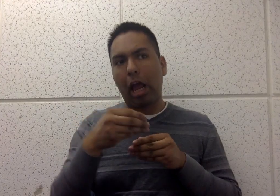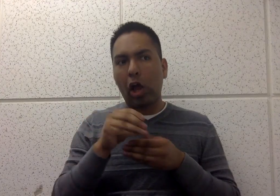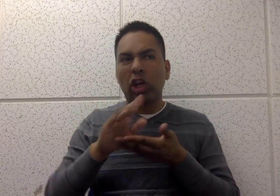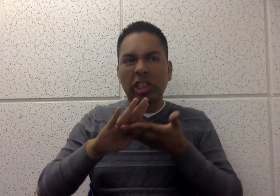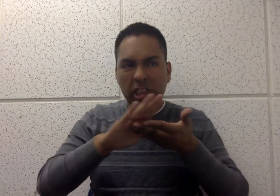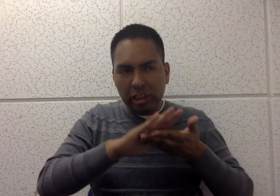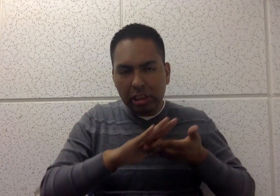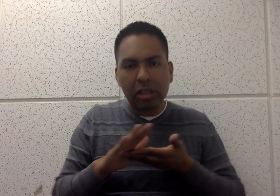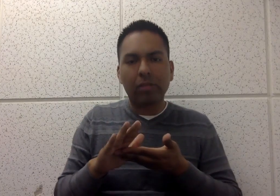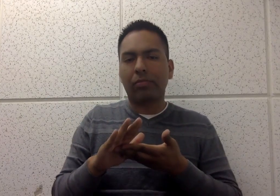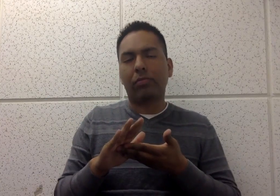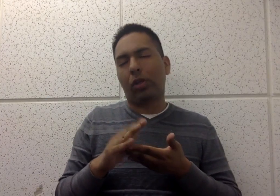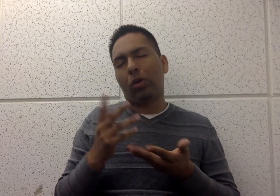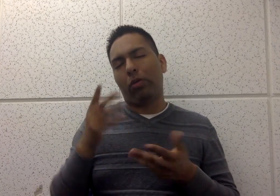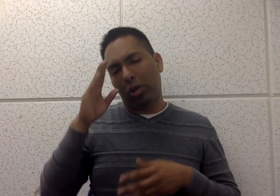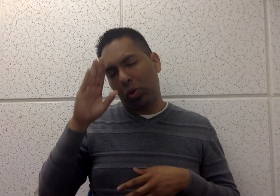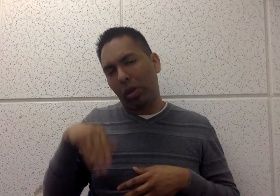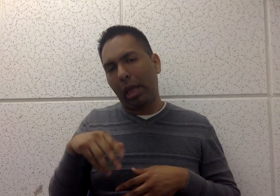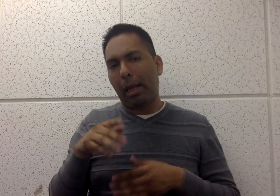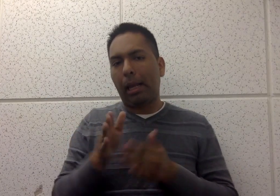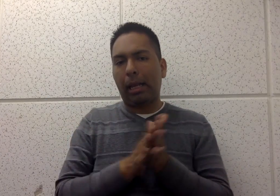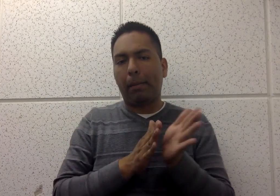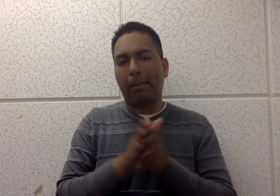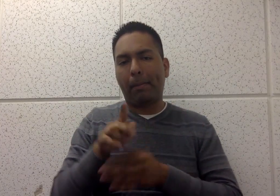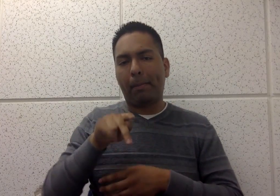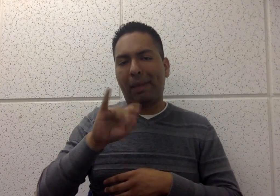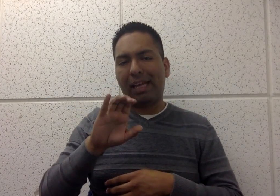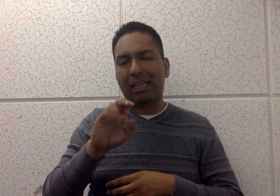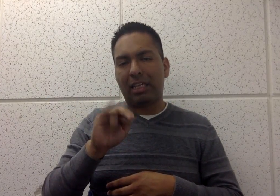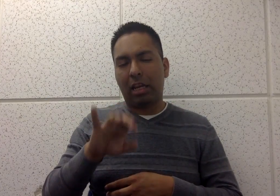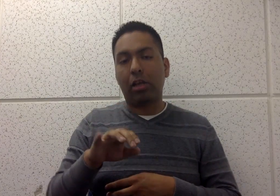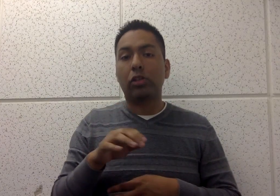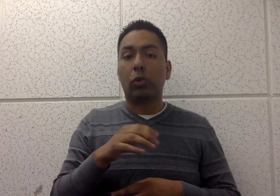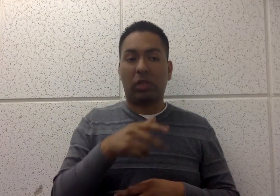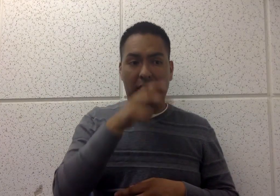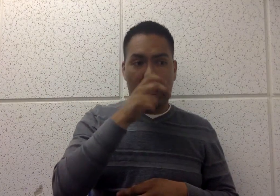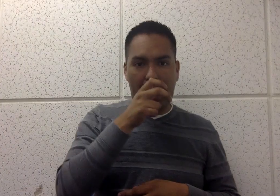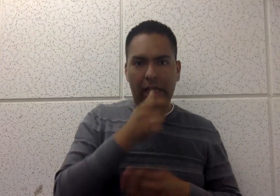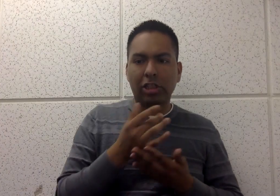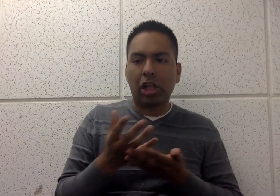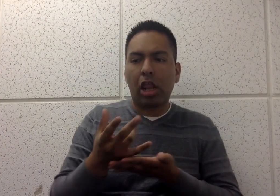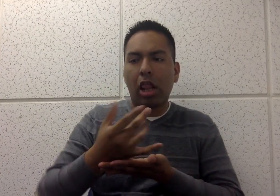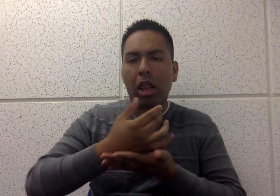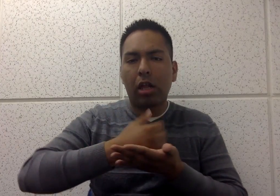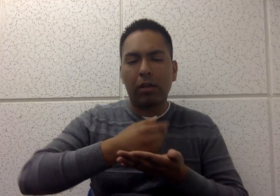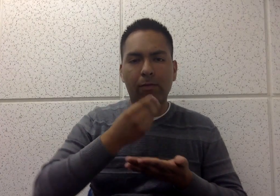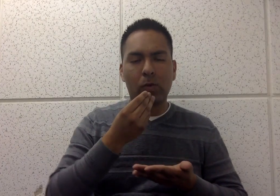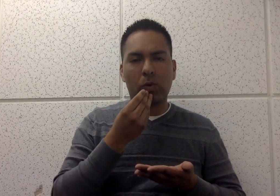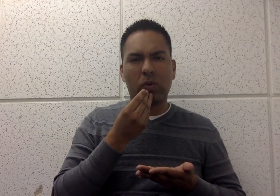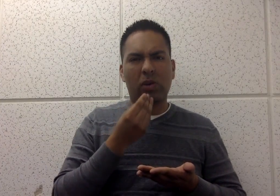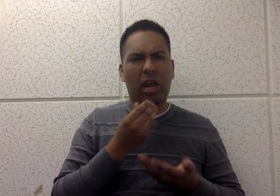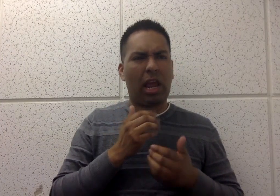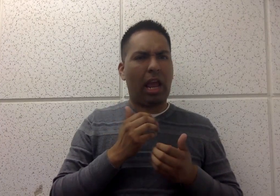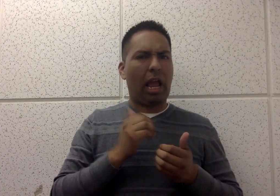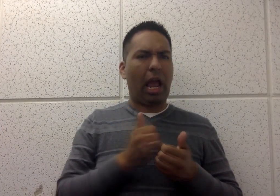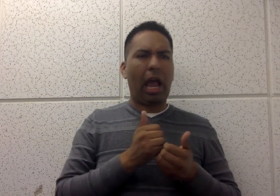picnics, then extra ants are allocated to collect the food. So with nobody telling anybody what to do, how is it that the colony manages to